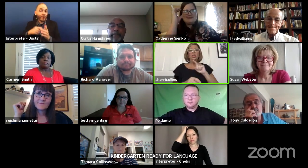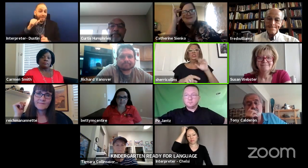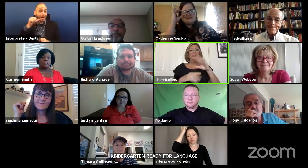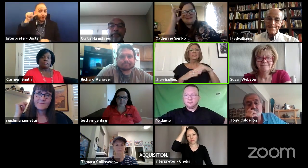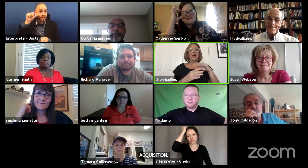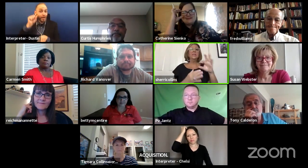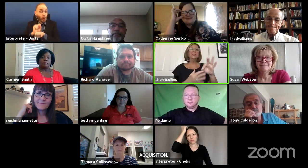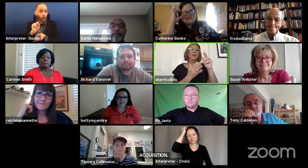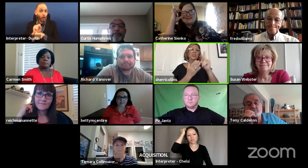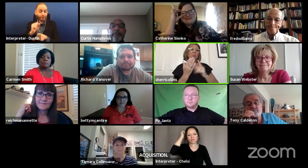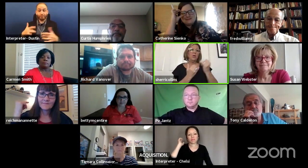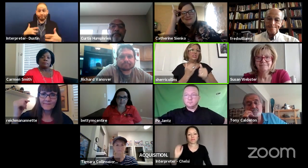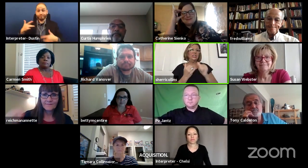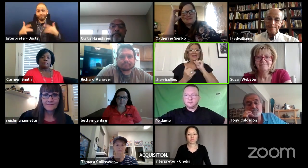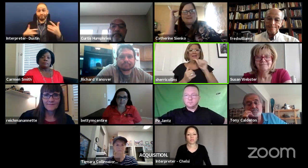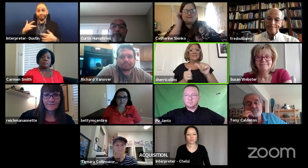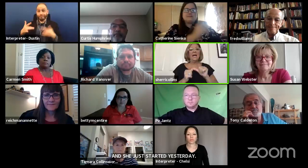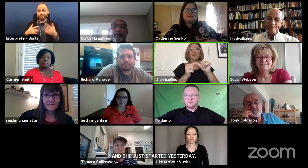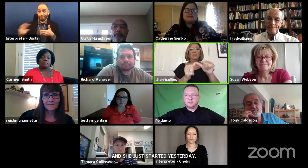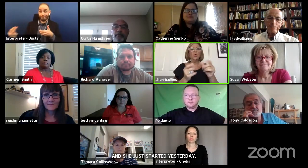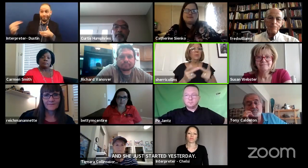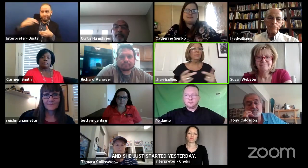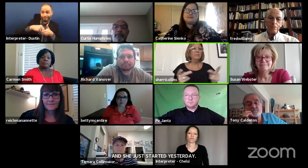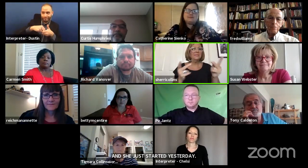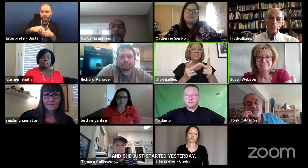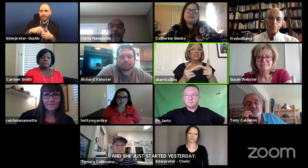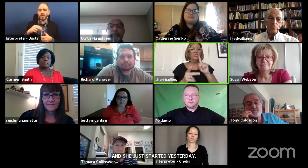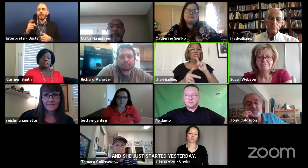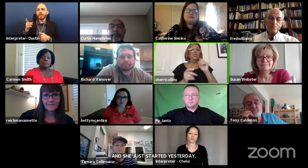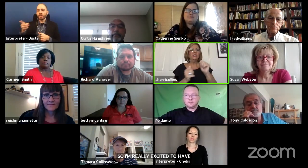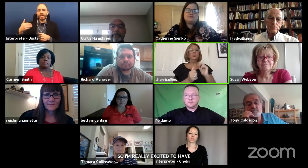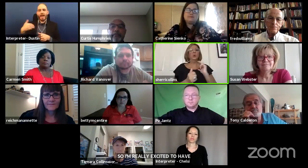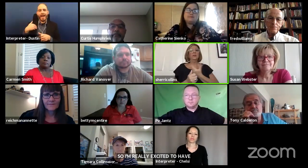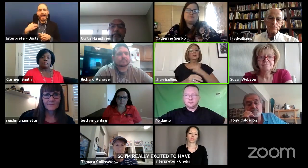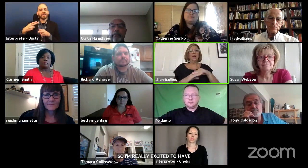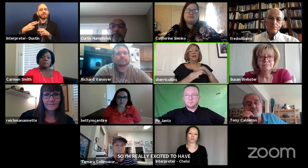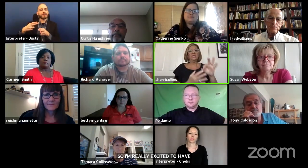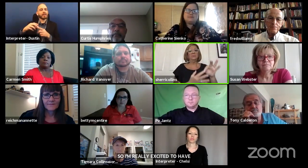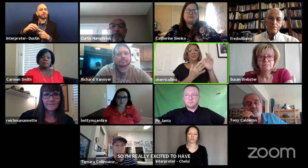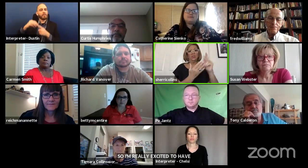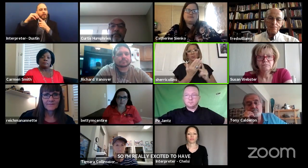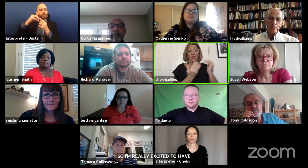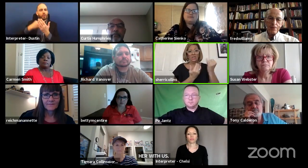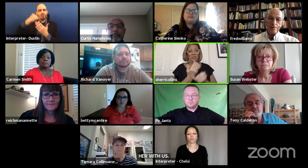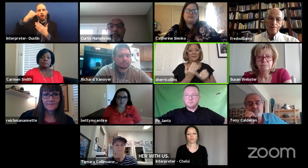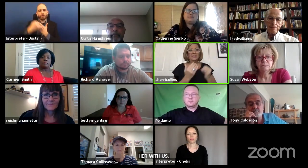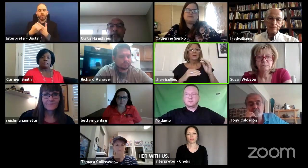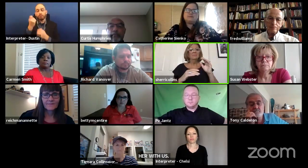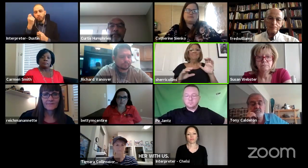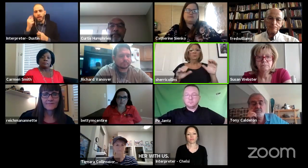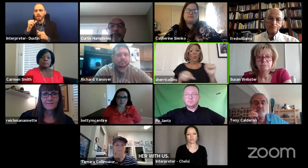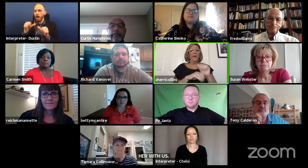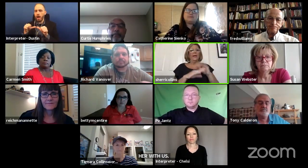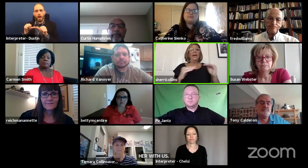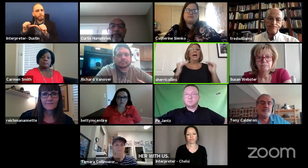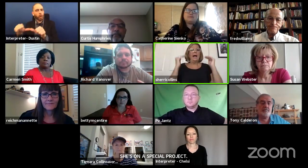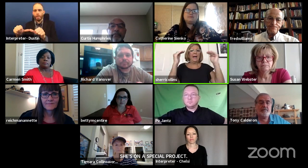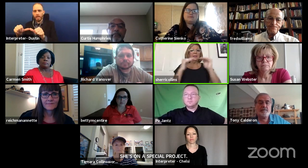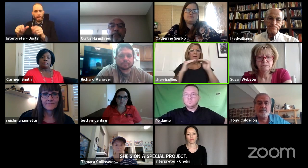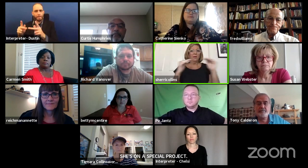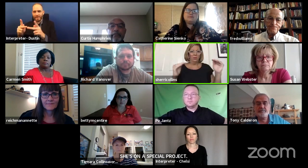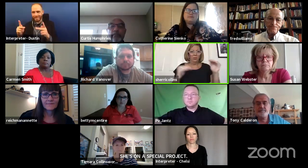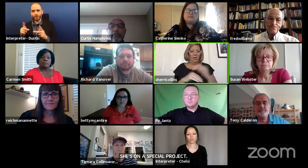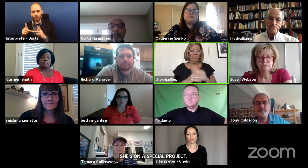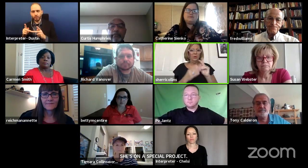us. She's on a special project. It is not a permanent position. She's with us on a special project, working on a